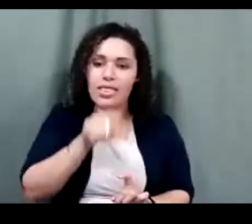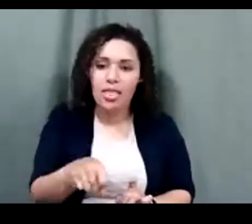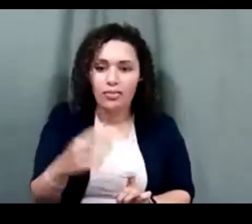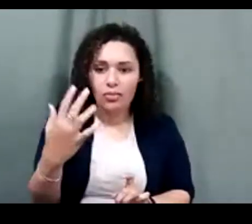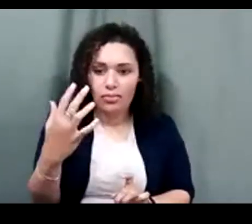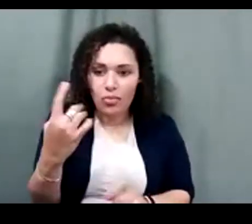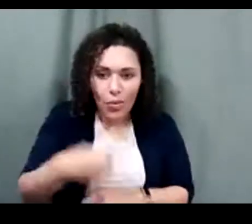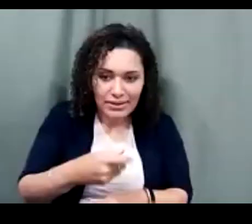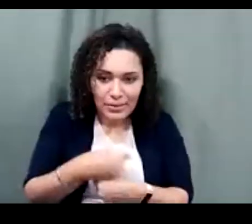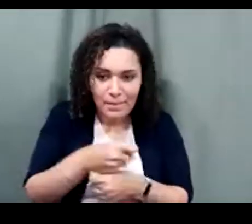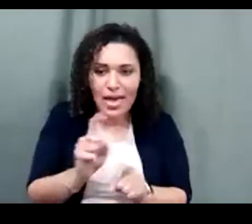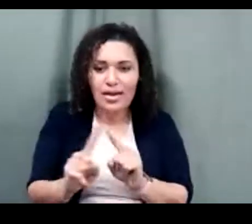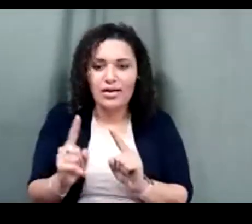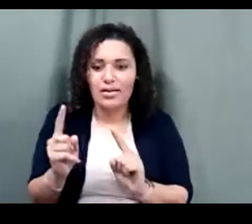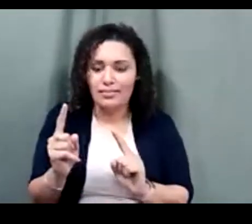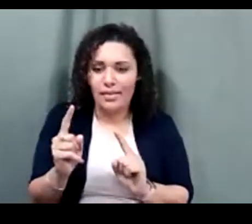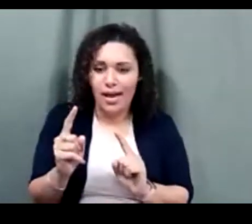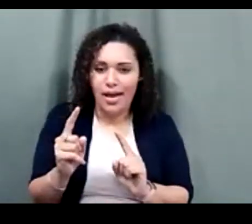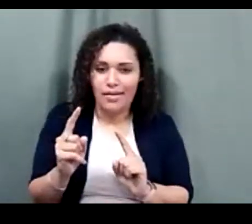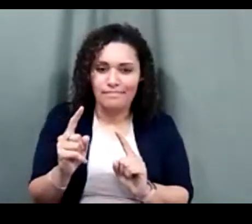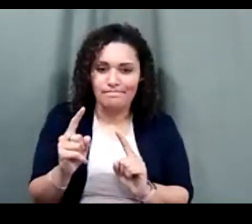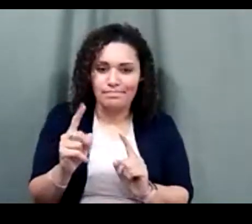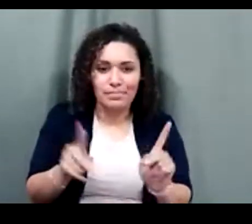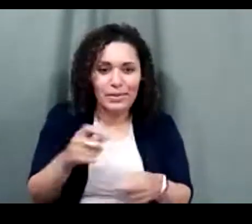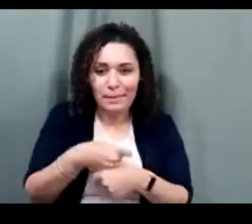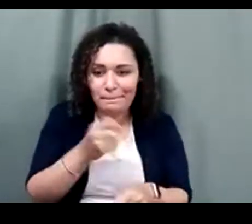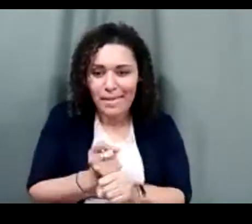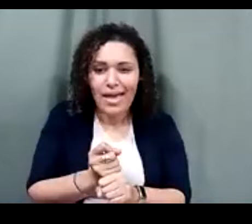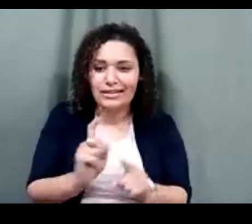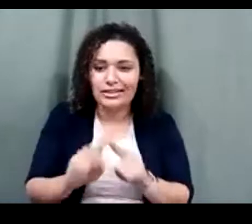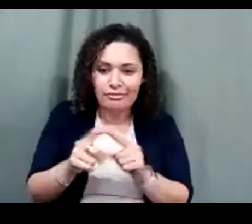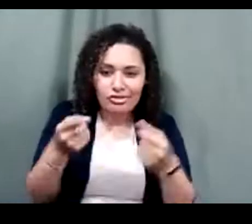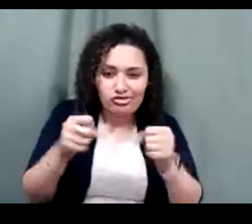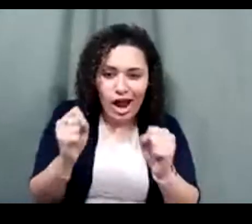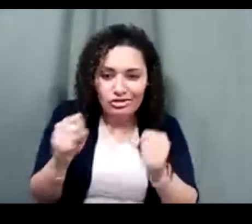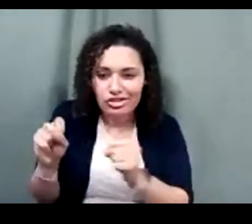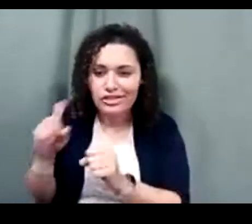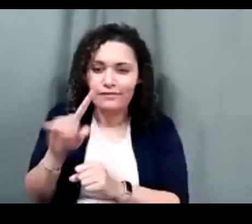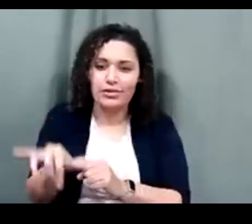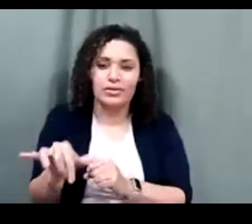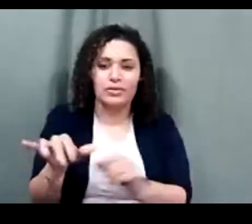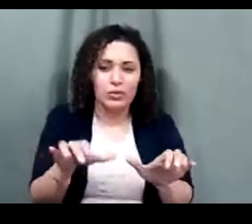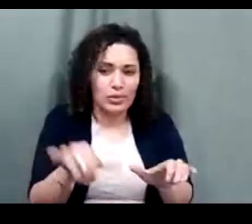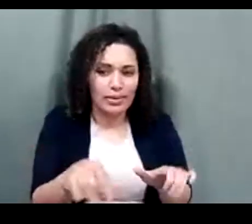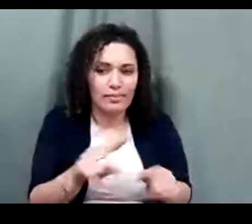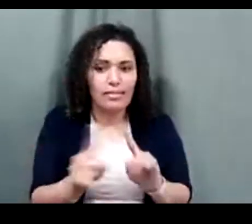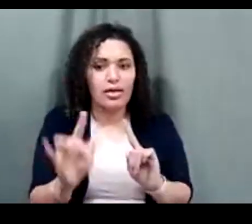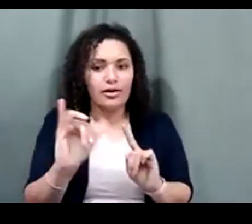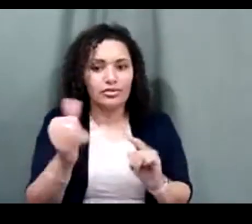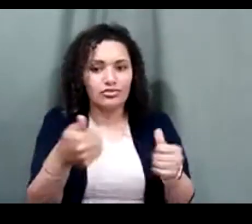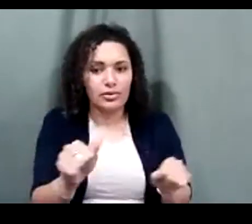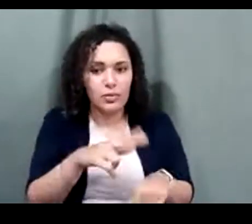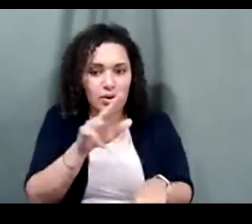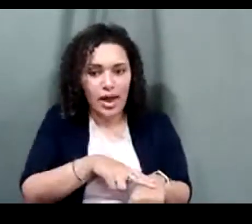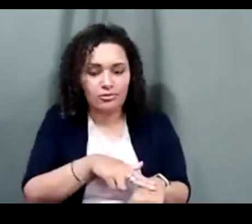own. The people make vinegar have their own strategies and things for doing it, but they're also trying to get this natural